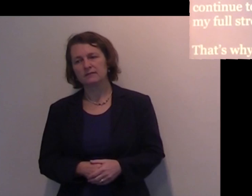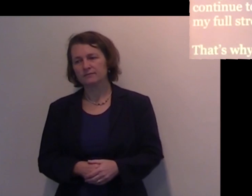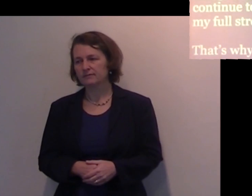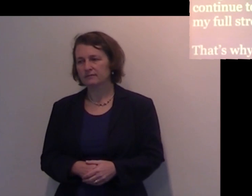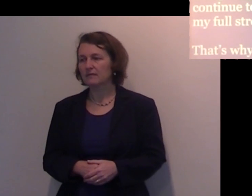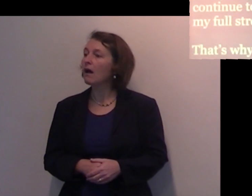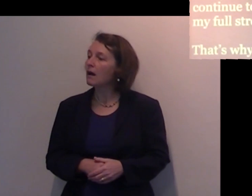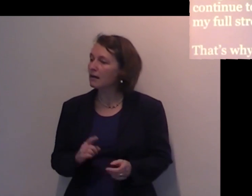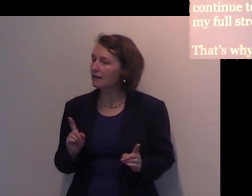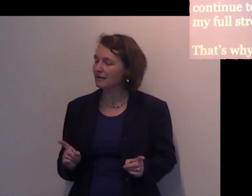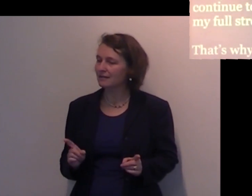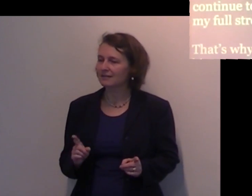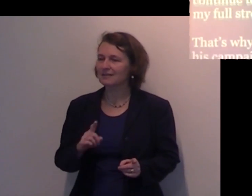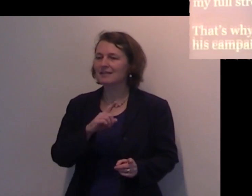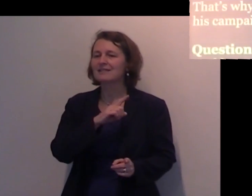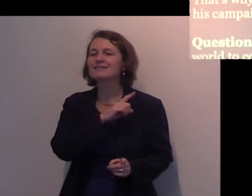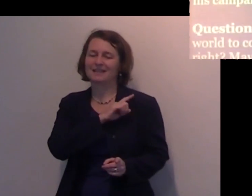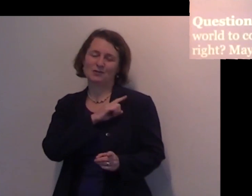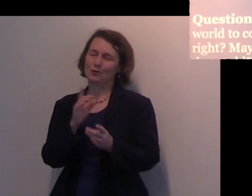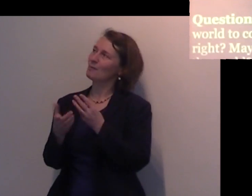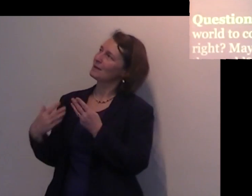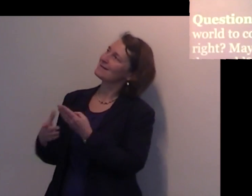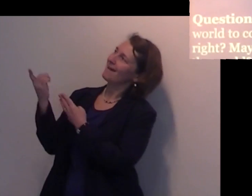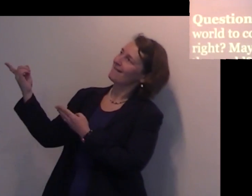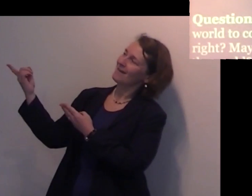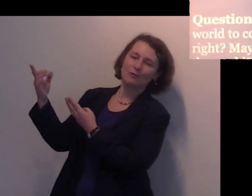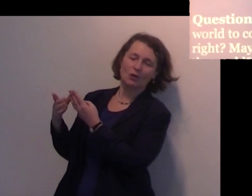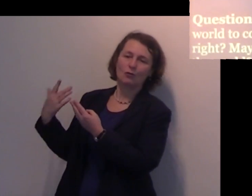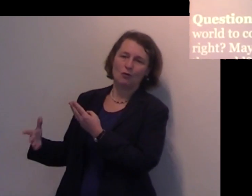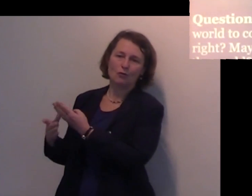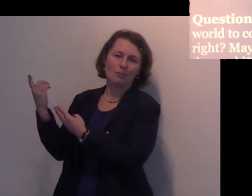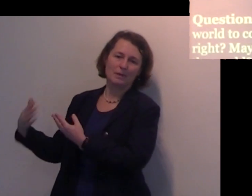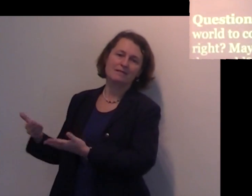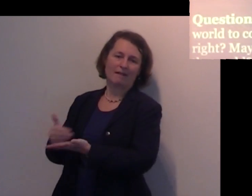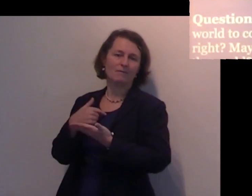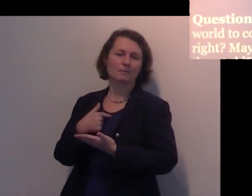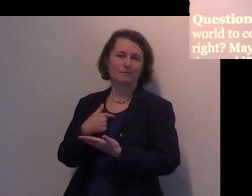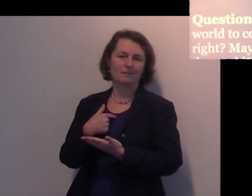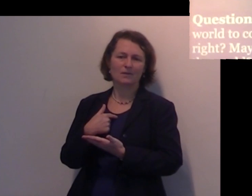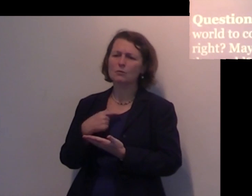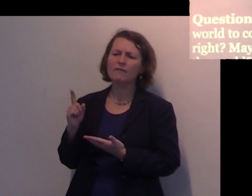That's why God saved me, to fight in His campaign against sin.